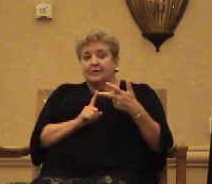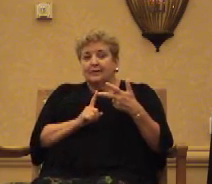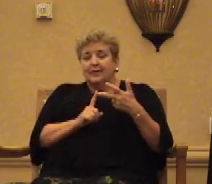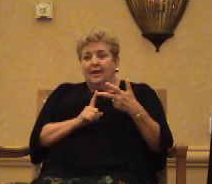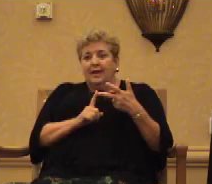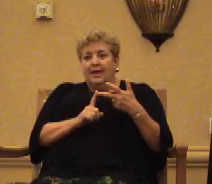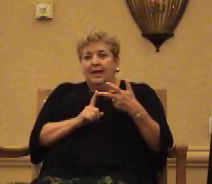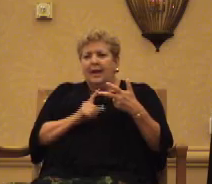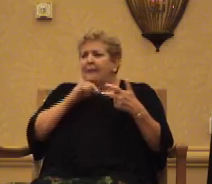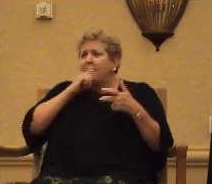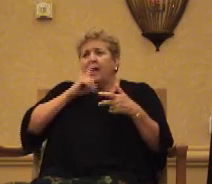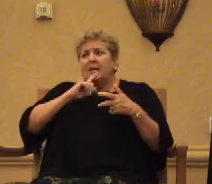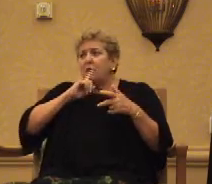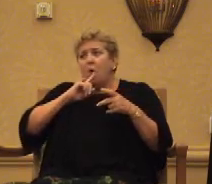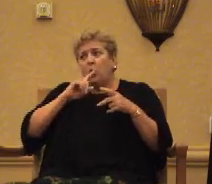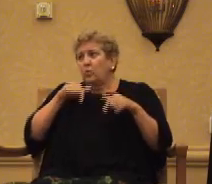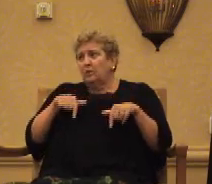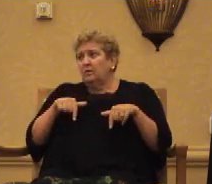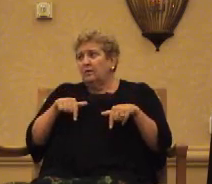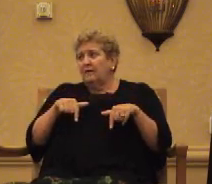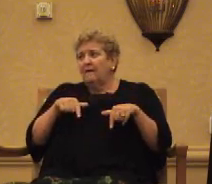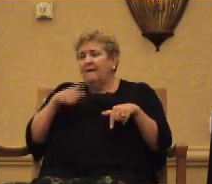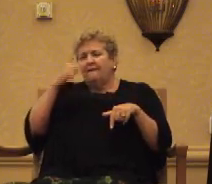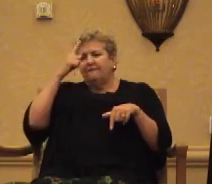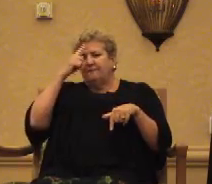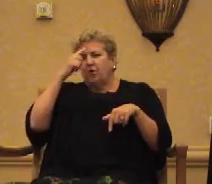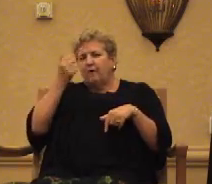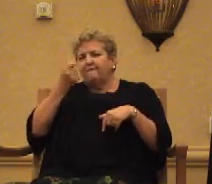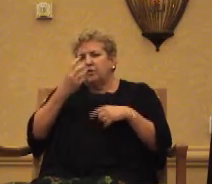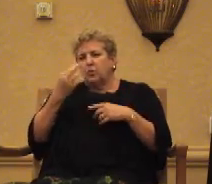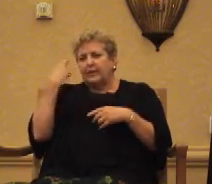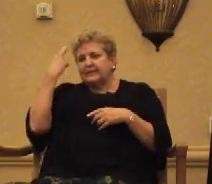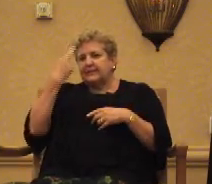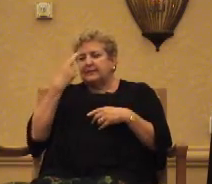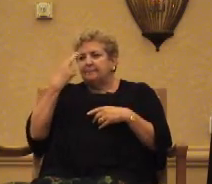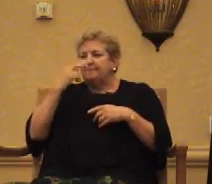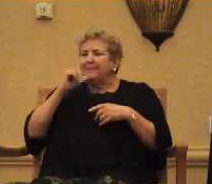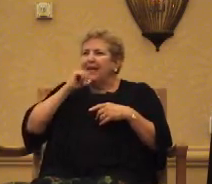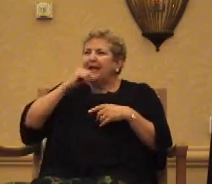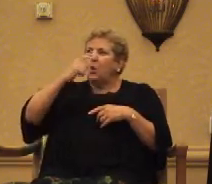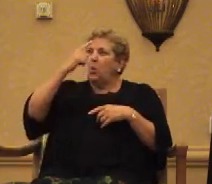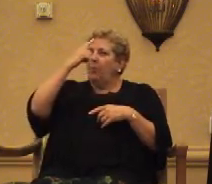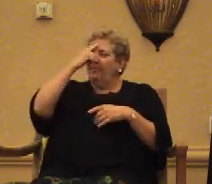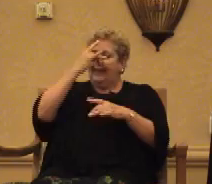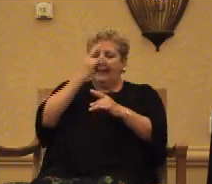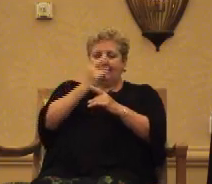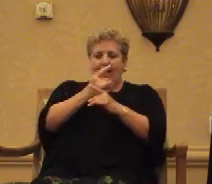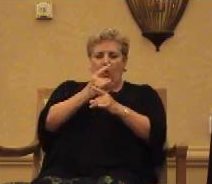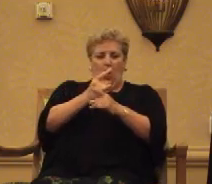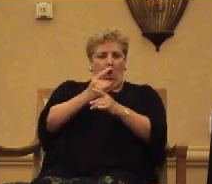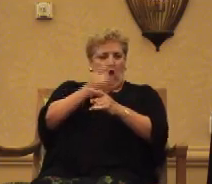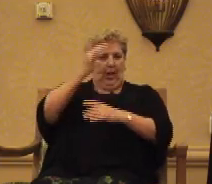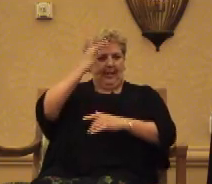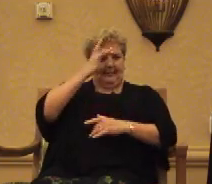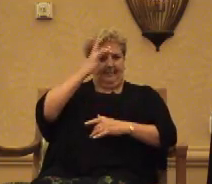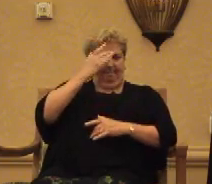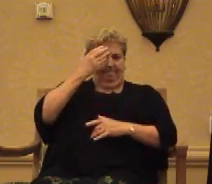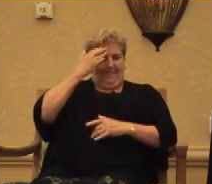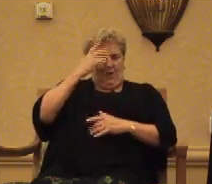in this, because for a couple reasons. One is, I don't think it's alcoholism. I don't know what it is, because